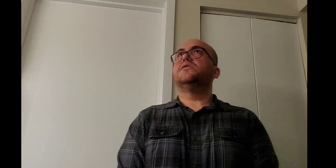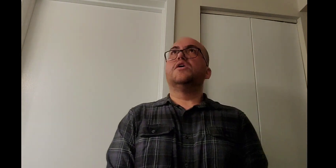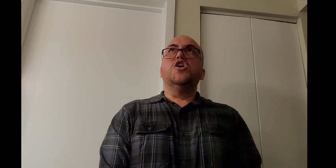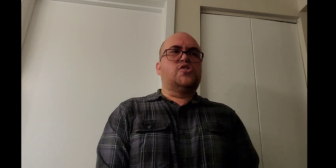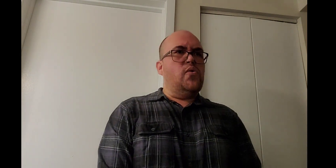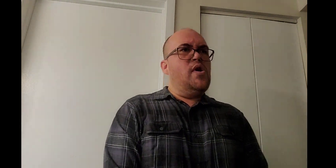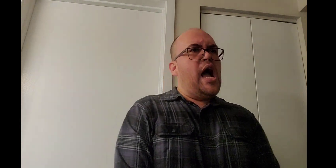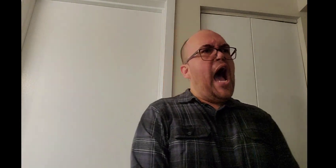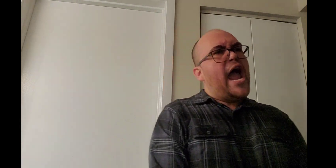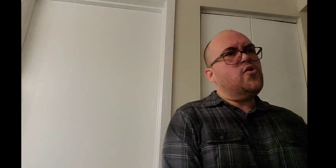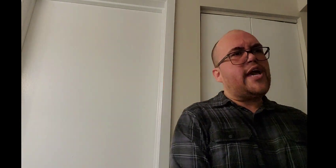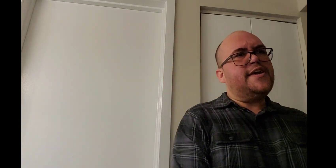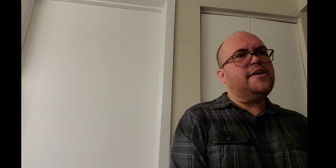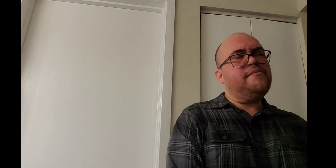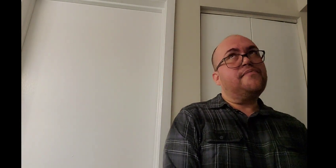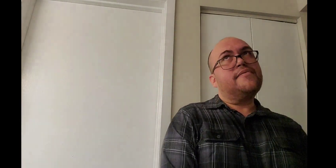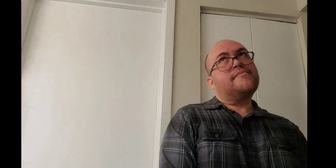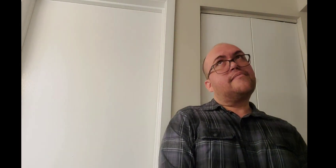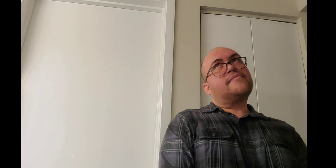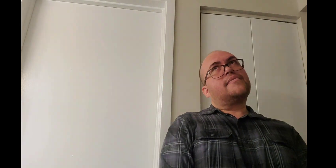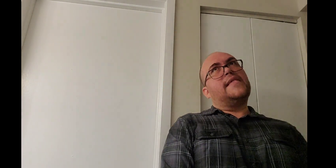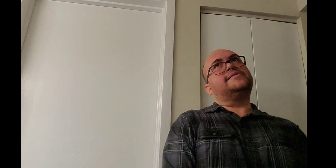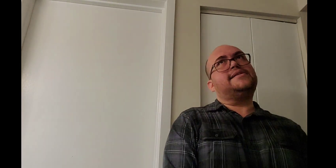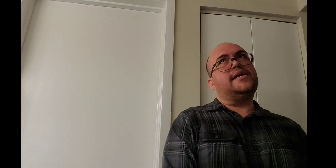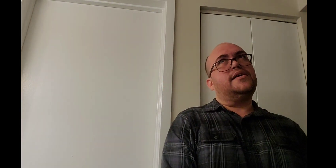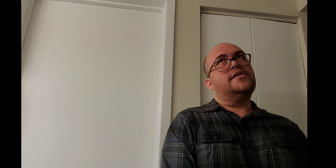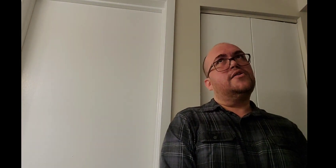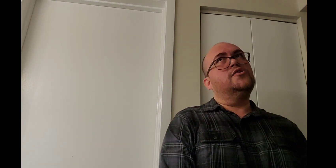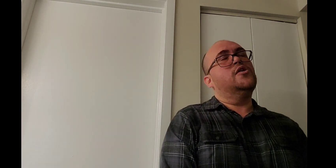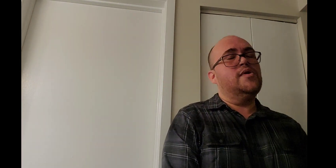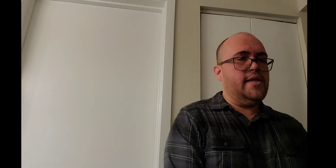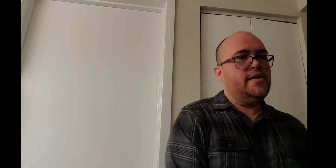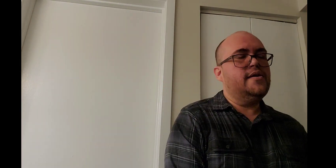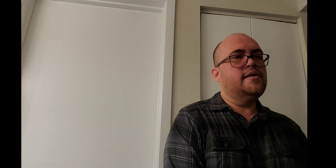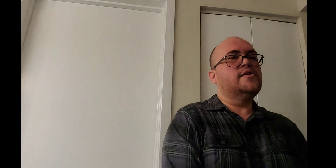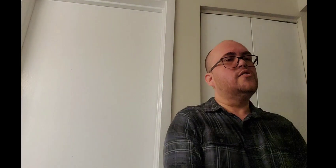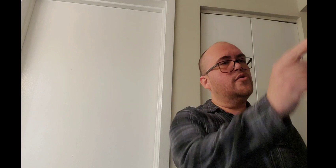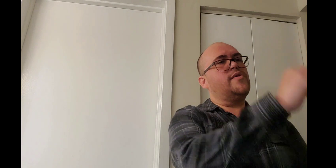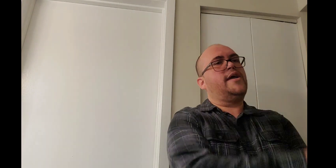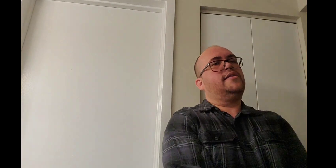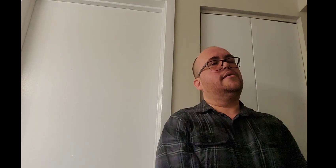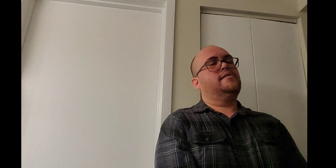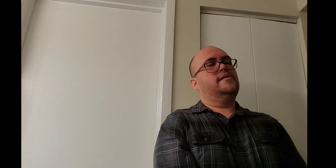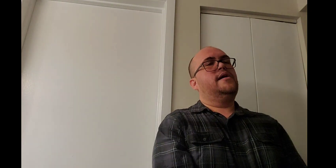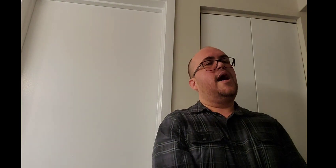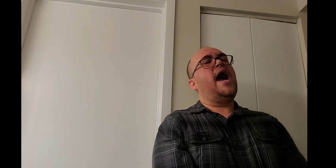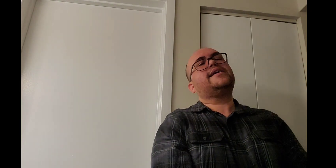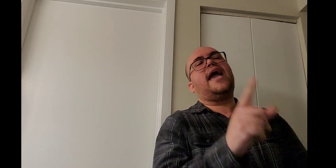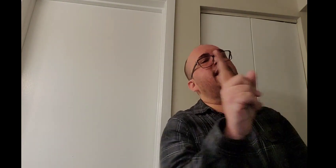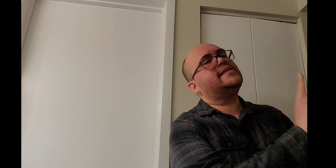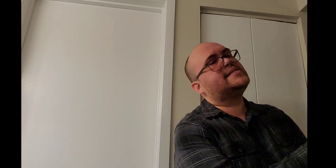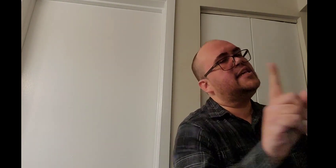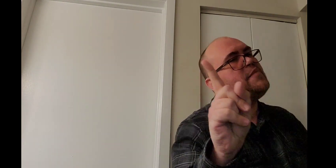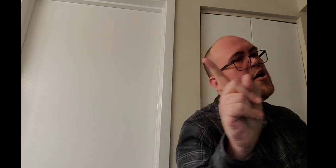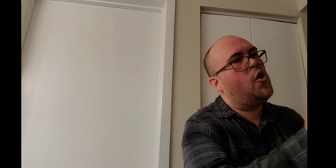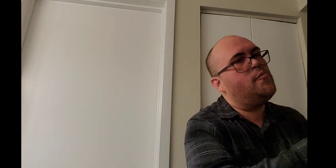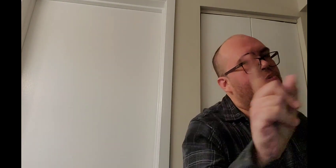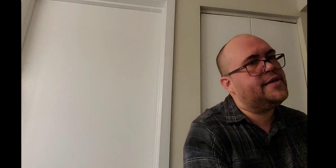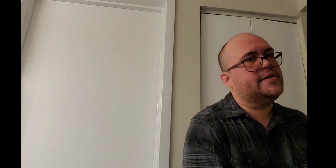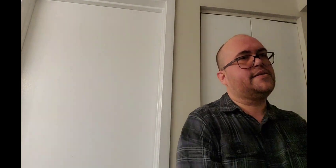so i look at him and said you know what you're right i can't see my own penis